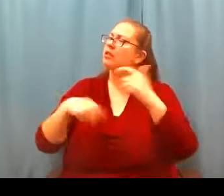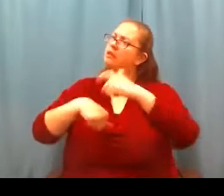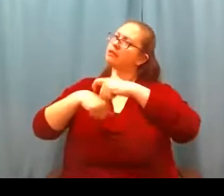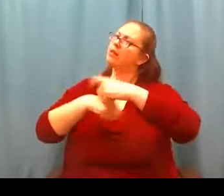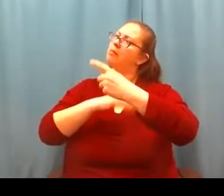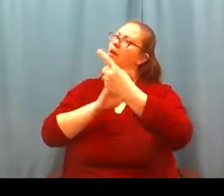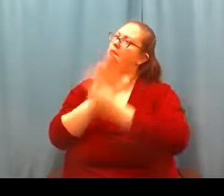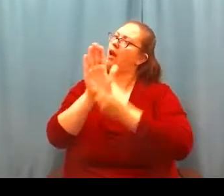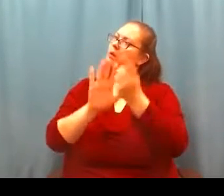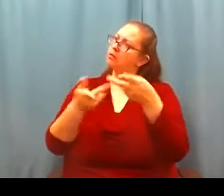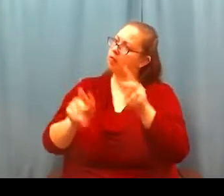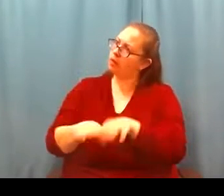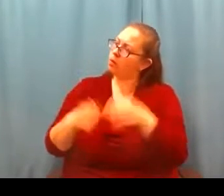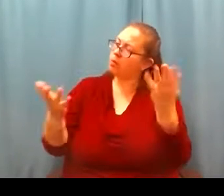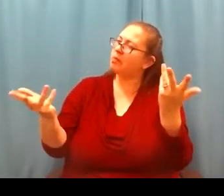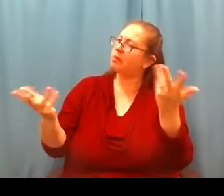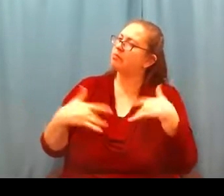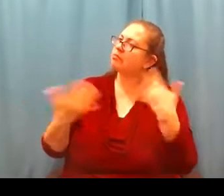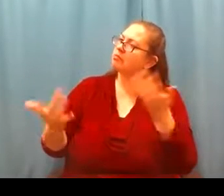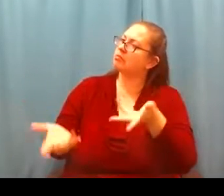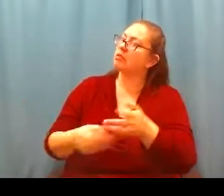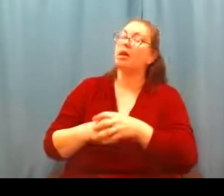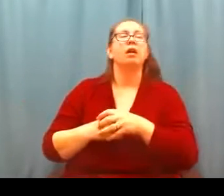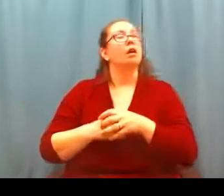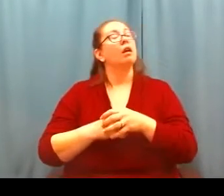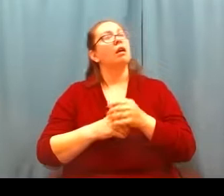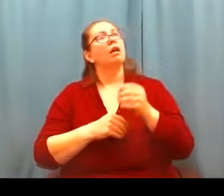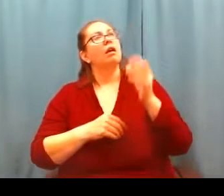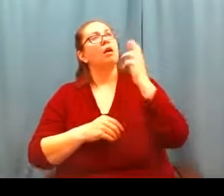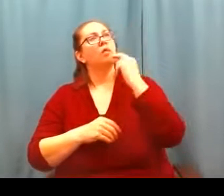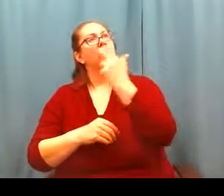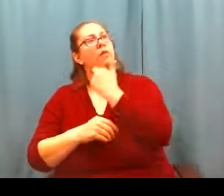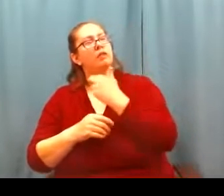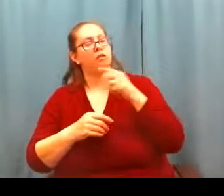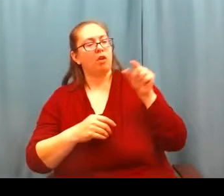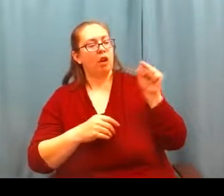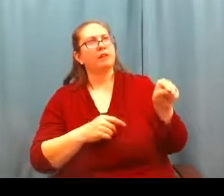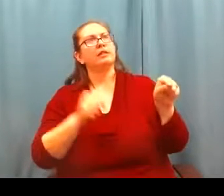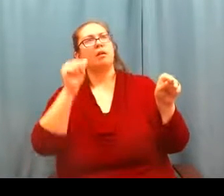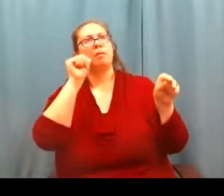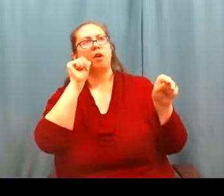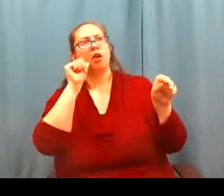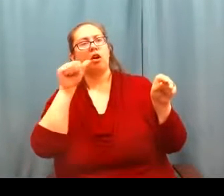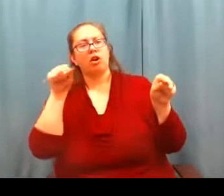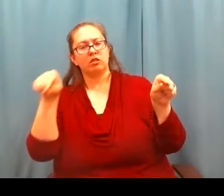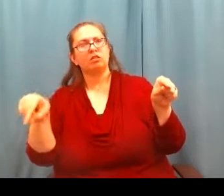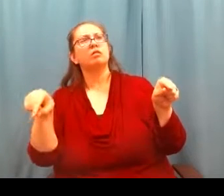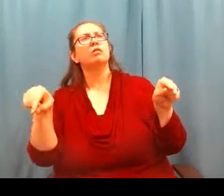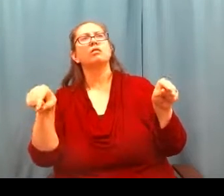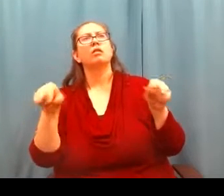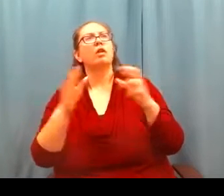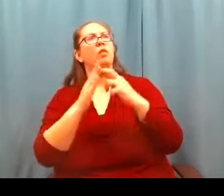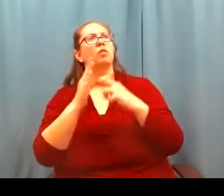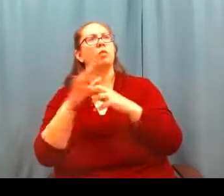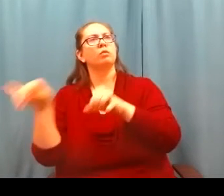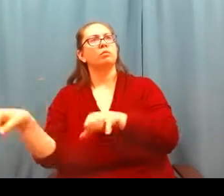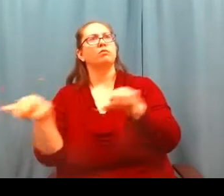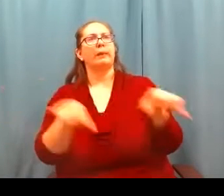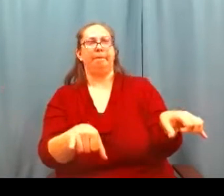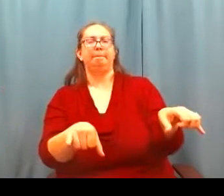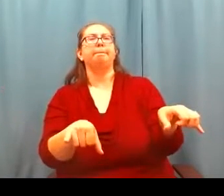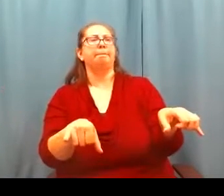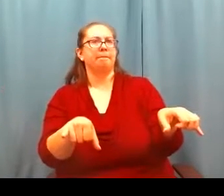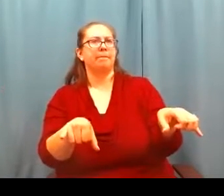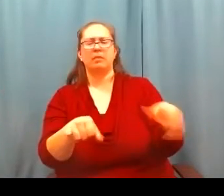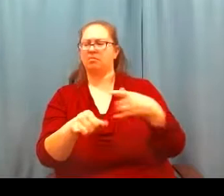bars have the same rules and regulations. And I'm going to get my book here. I think I am. Let's see. What